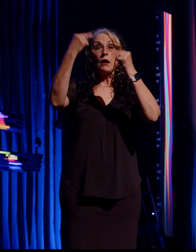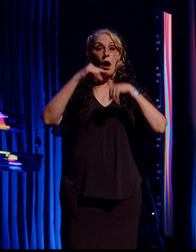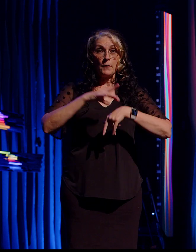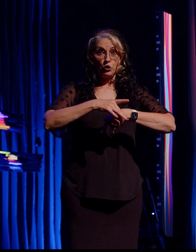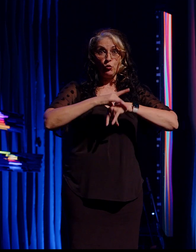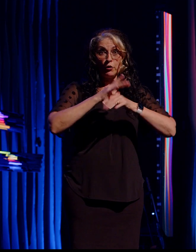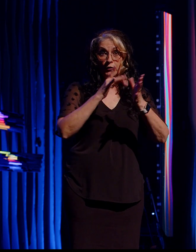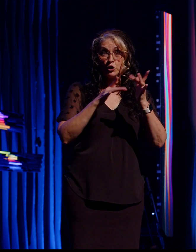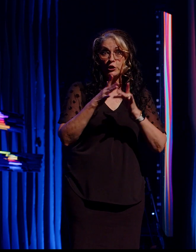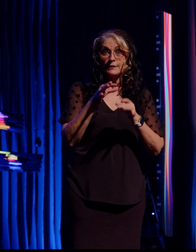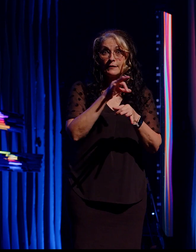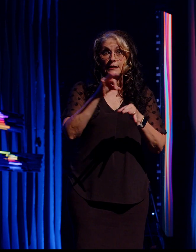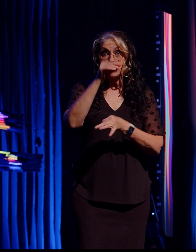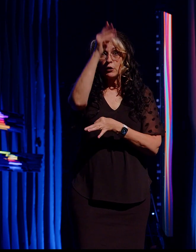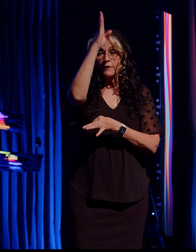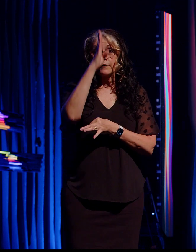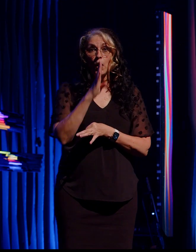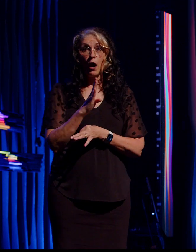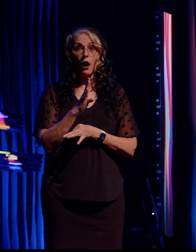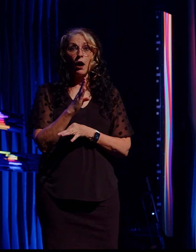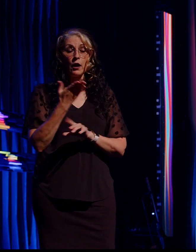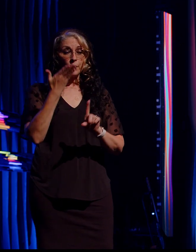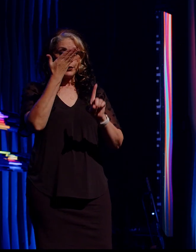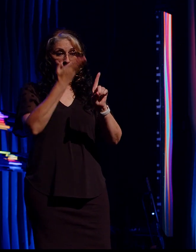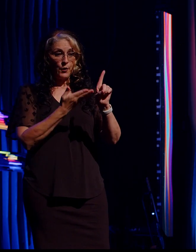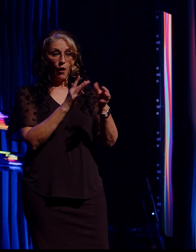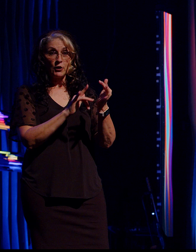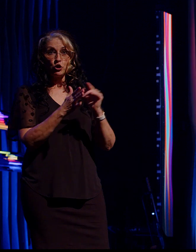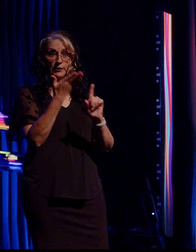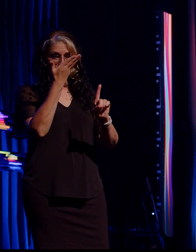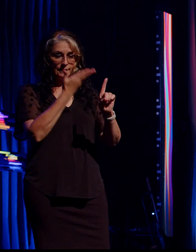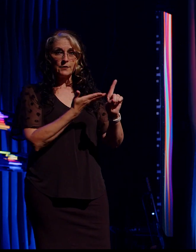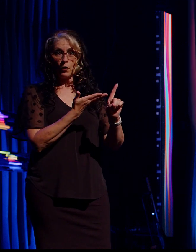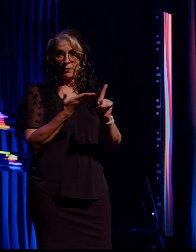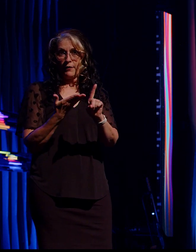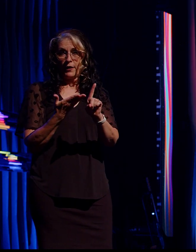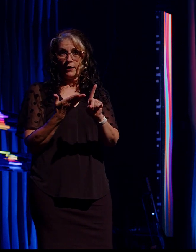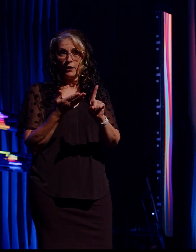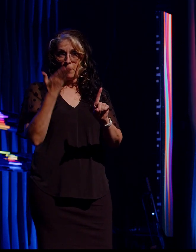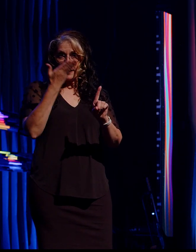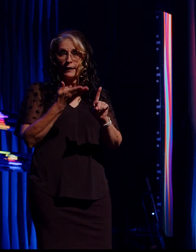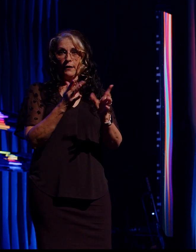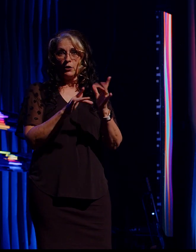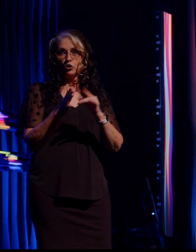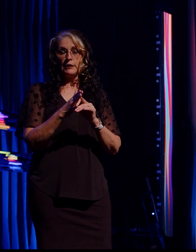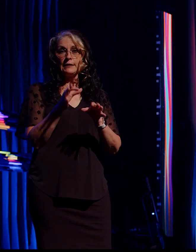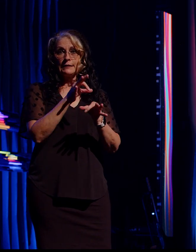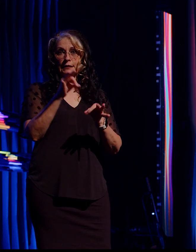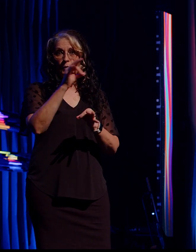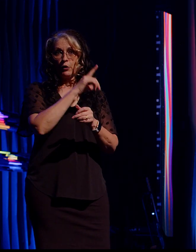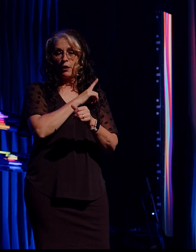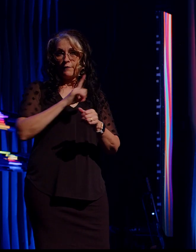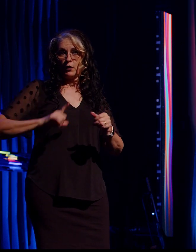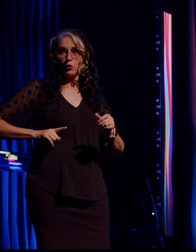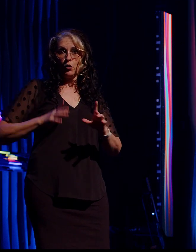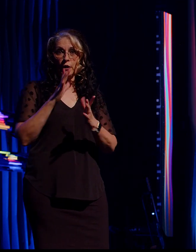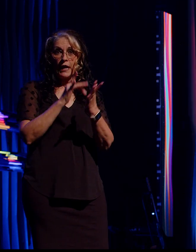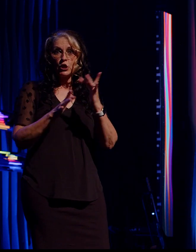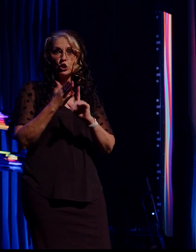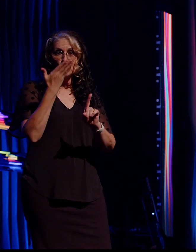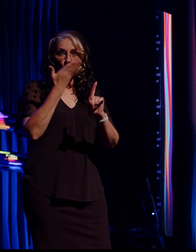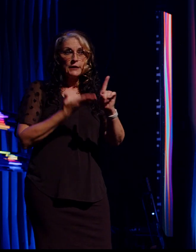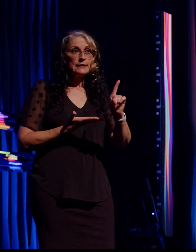earth and how the Spirit of God's going to rest on him in different ways. It's going to be the spirit of the fear of the Lord will be on Jesus, and Jesus